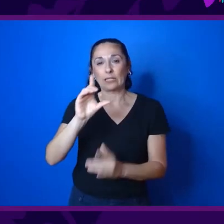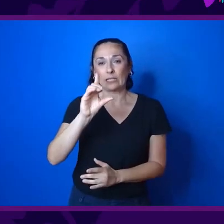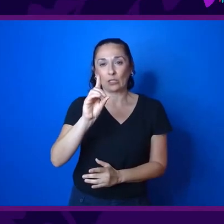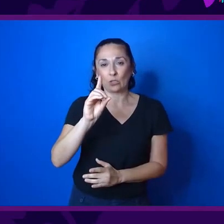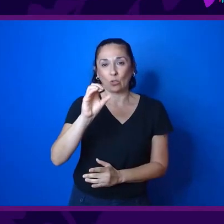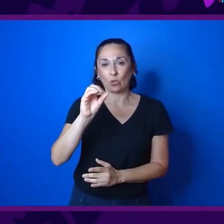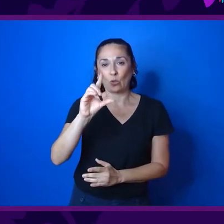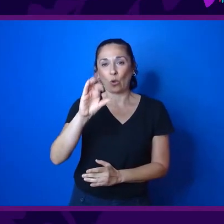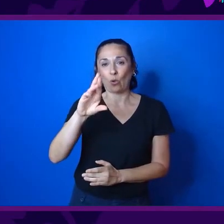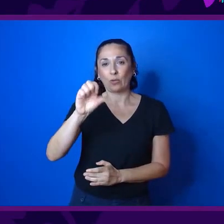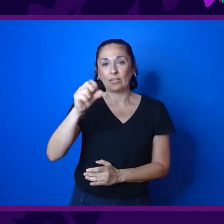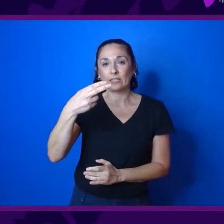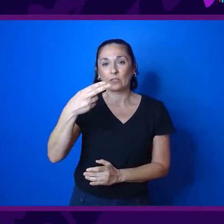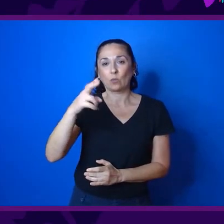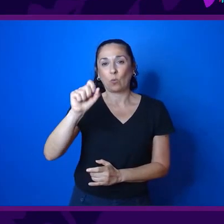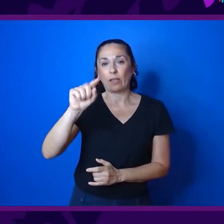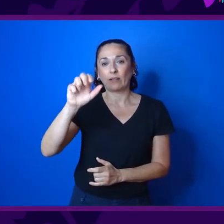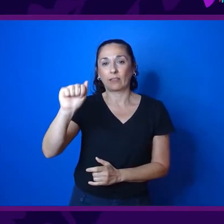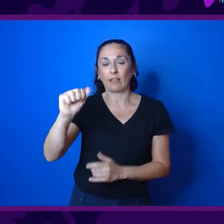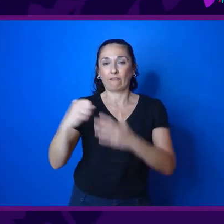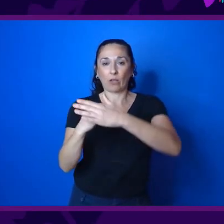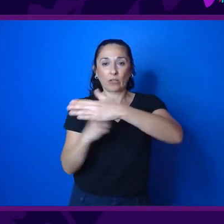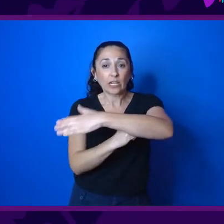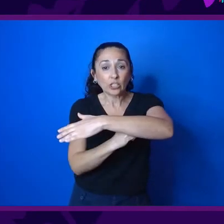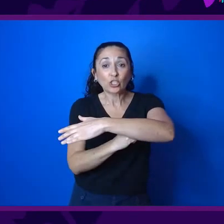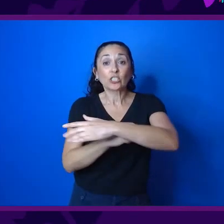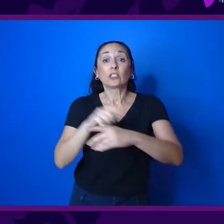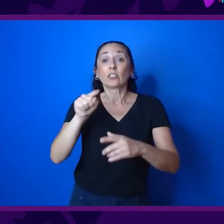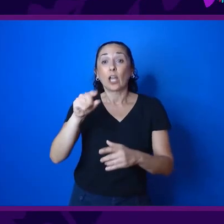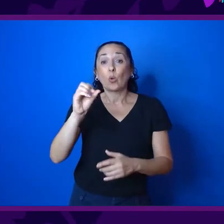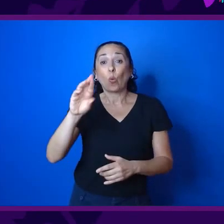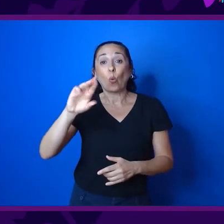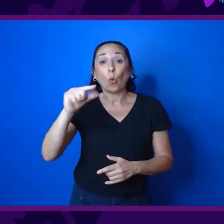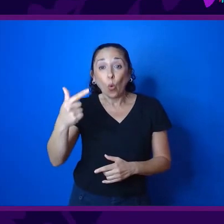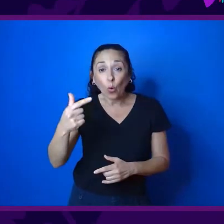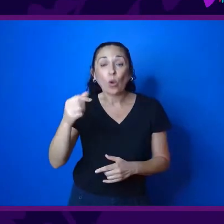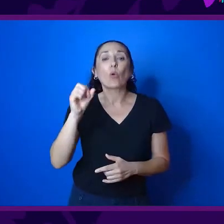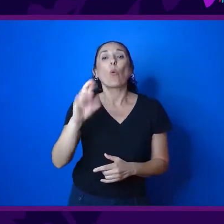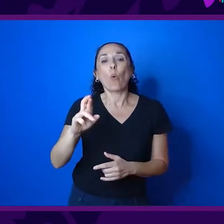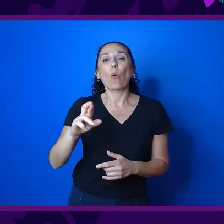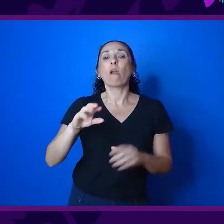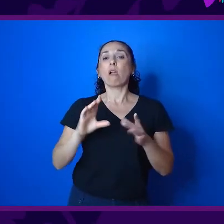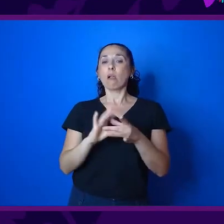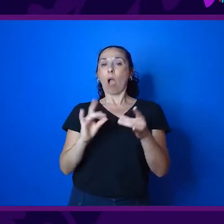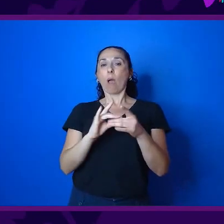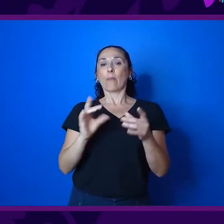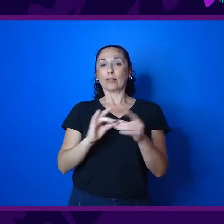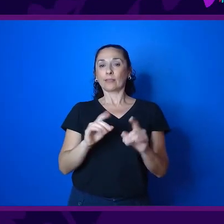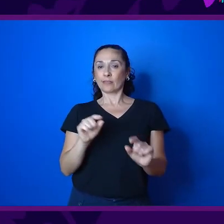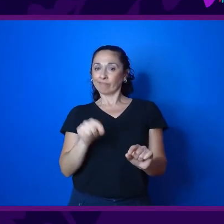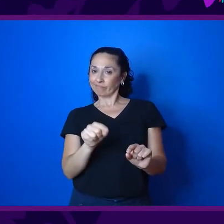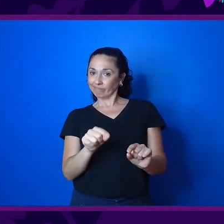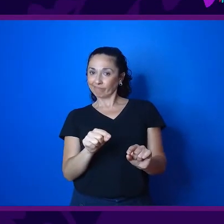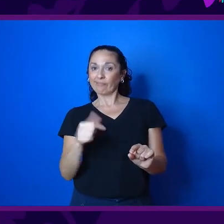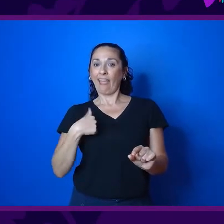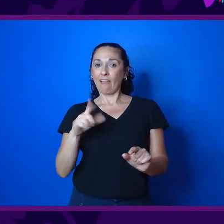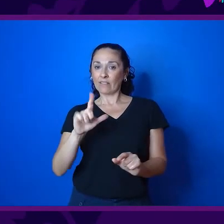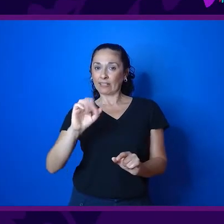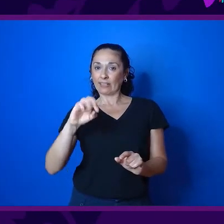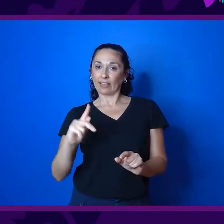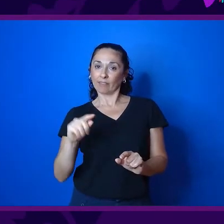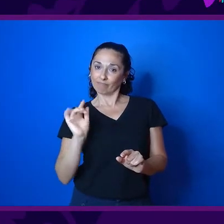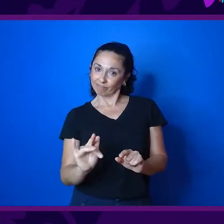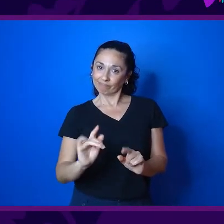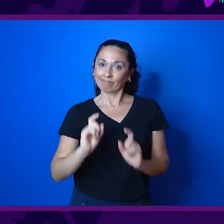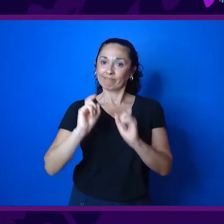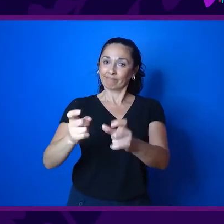section wherever platform you're watching the video at. So I just wanted to say that. And right now, look, birthday party has